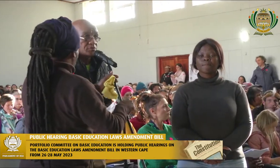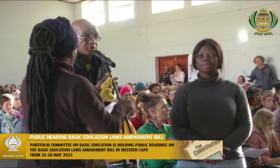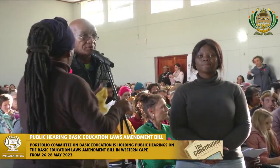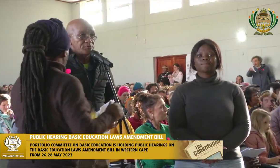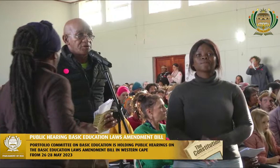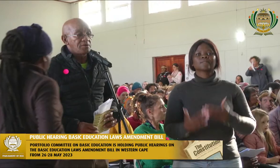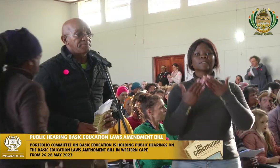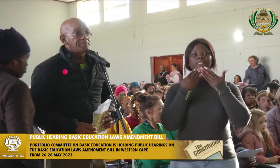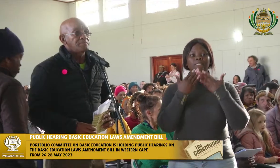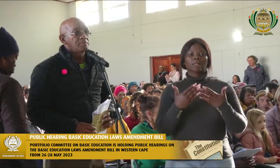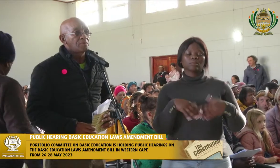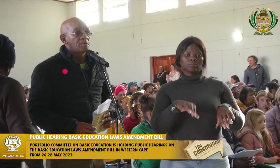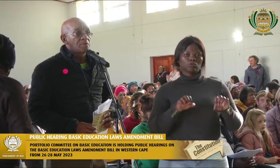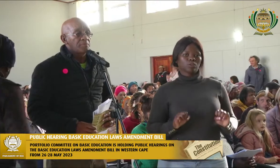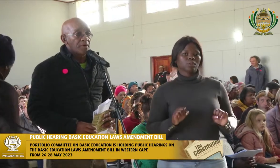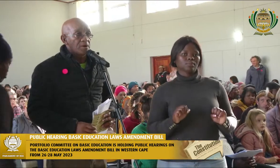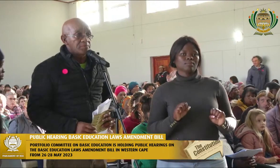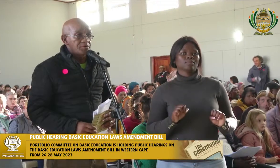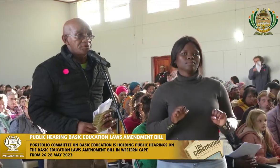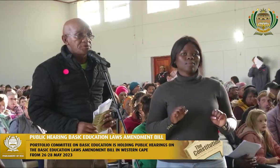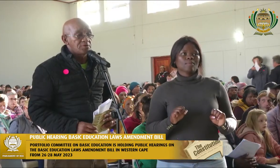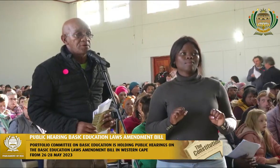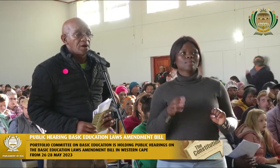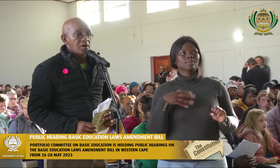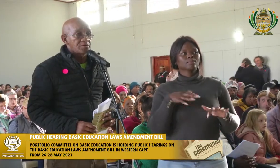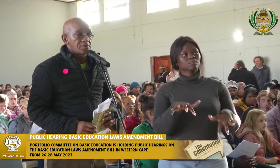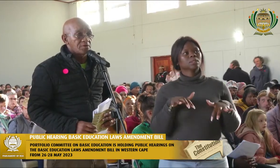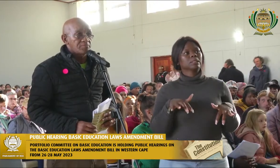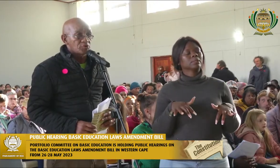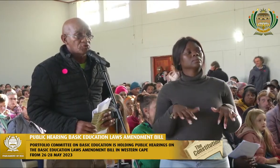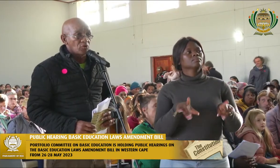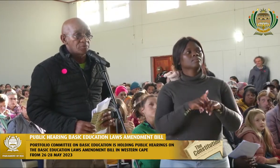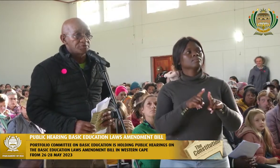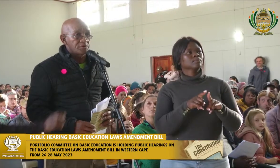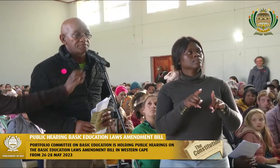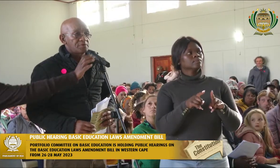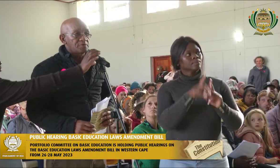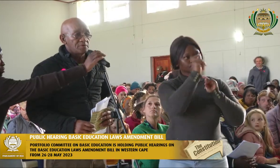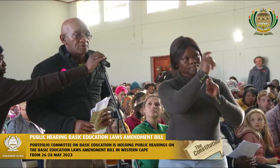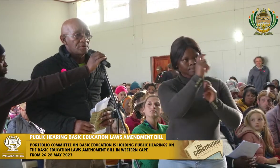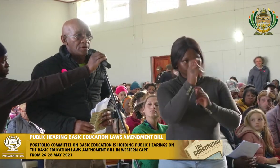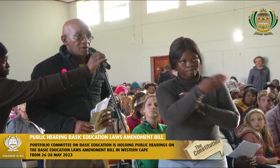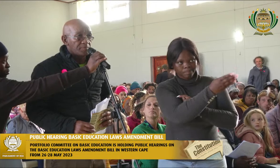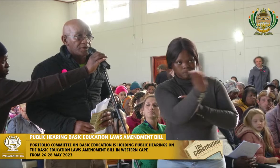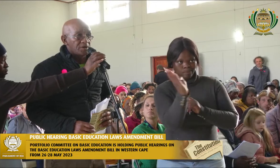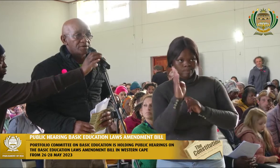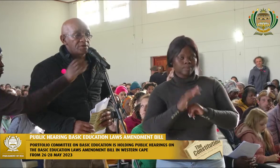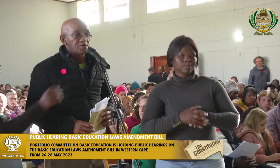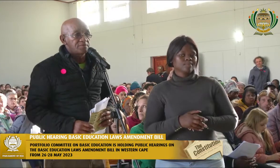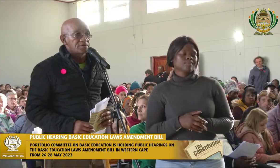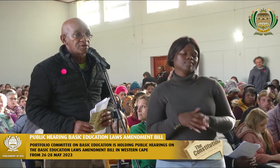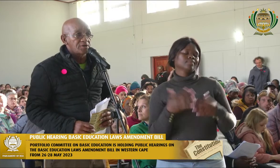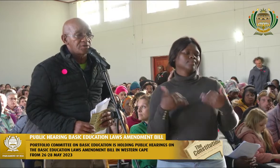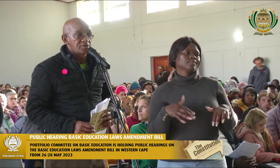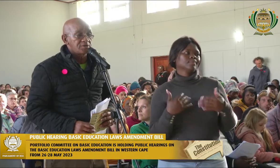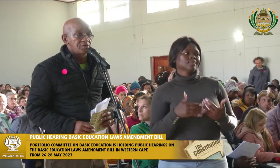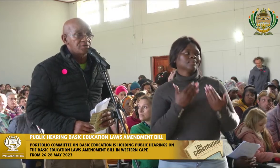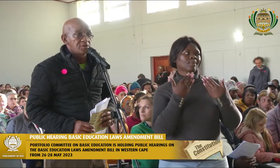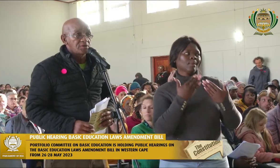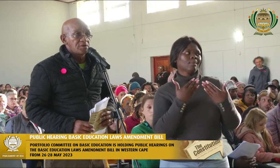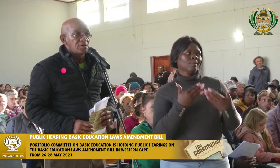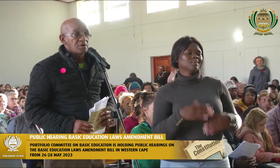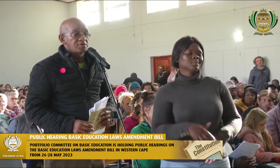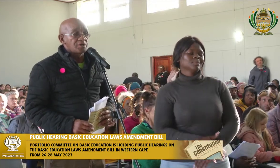Thank you, Madam Chair, Parliament, and protocol observed. Baie dankie vir die